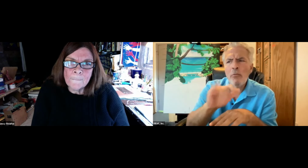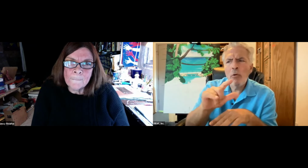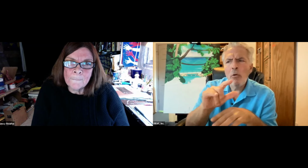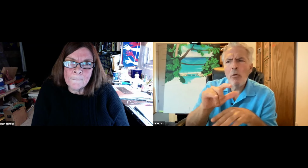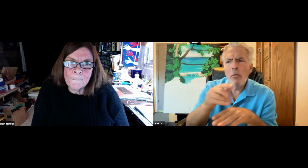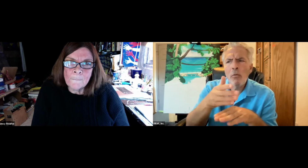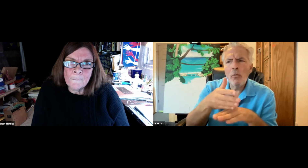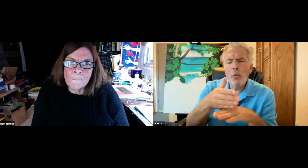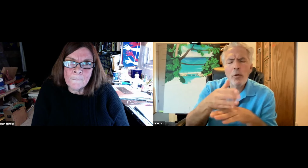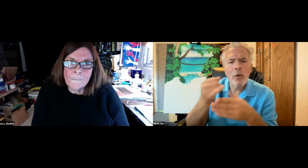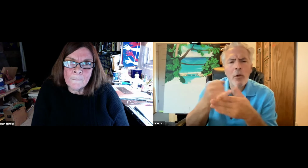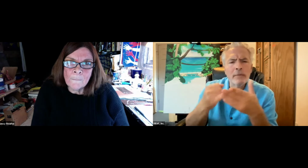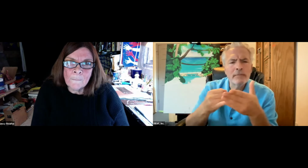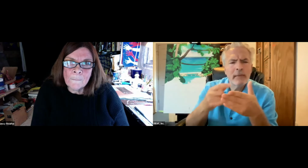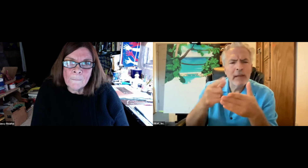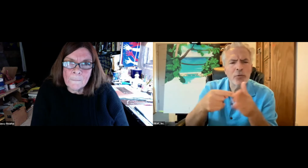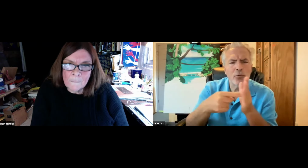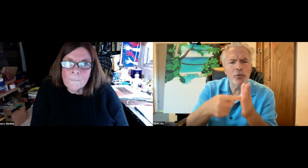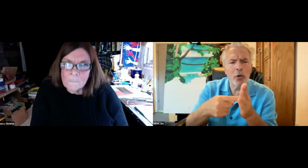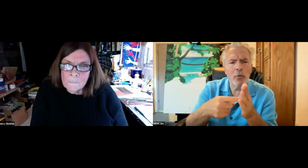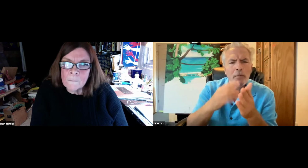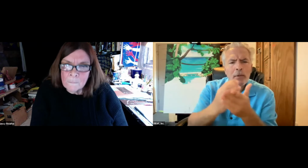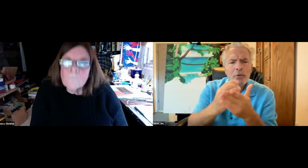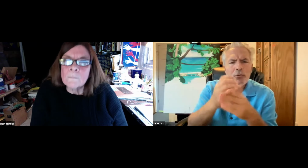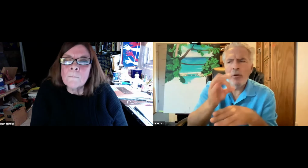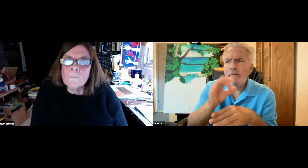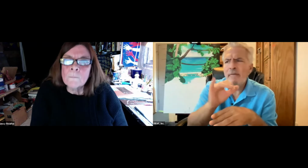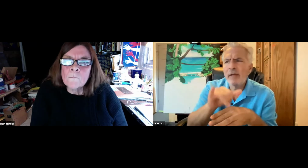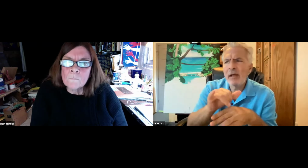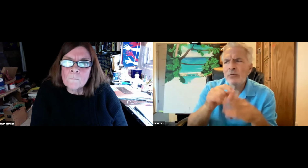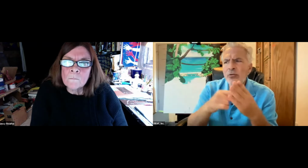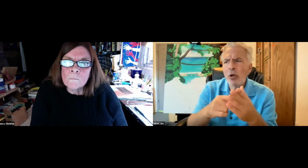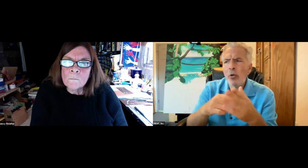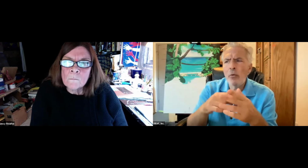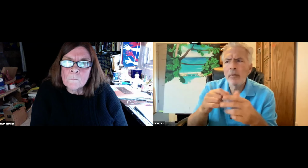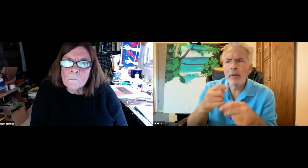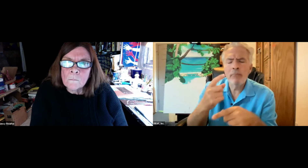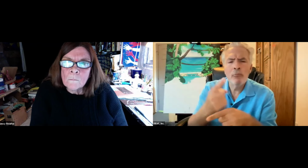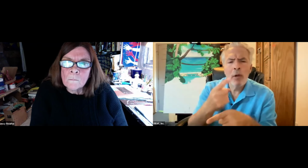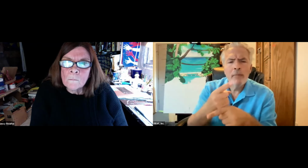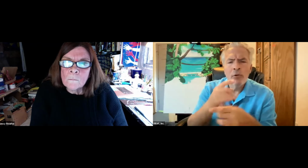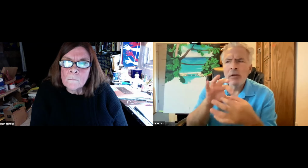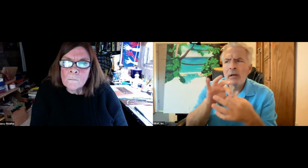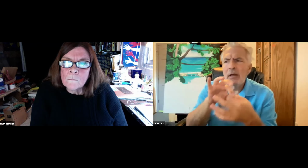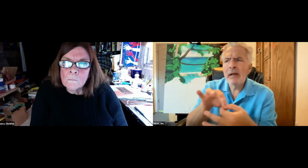So, the, the wood artist, the native mural wood art,